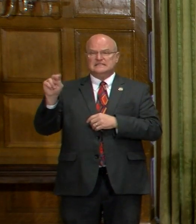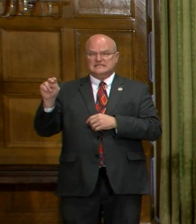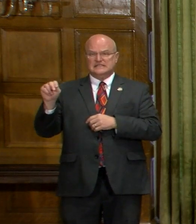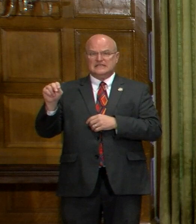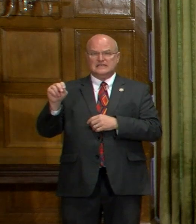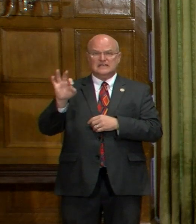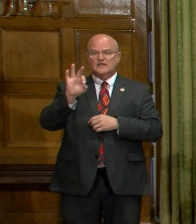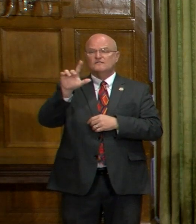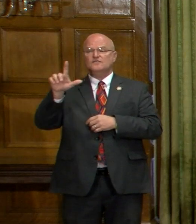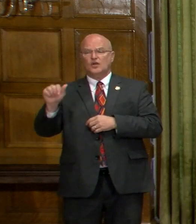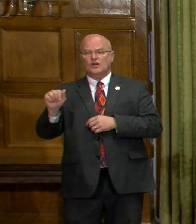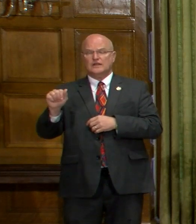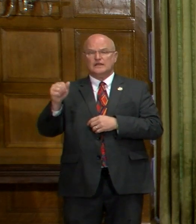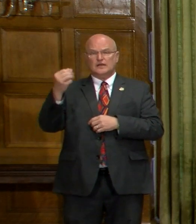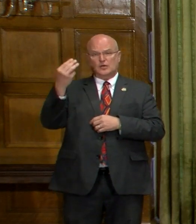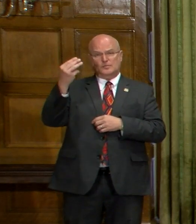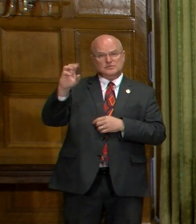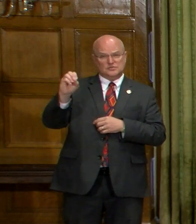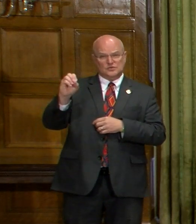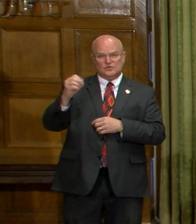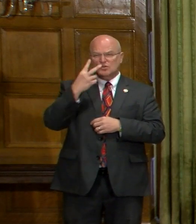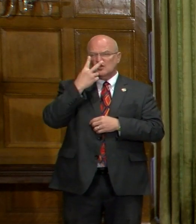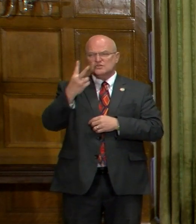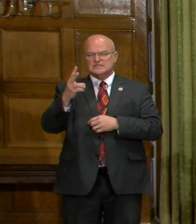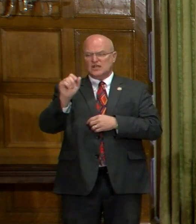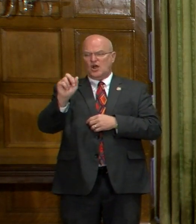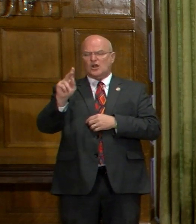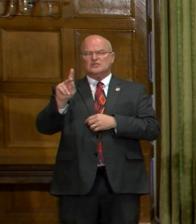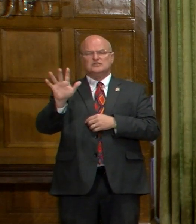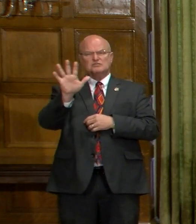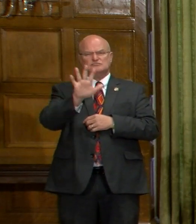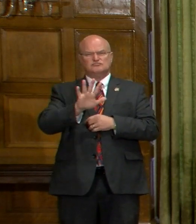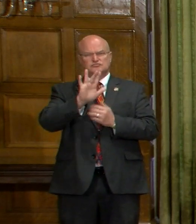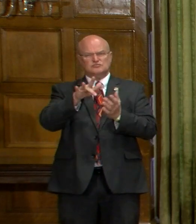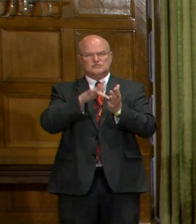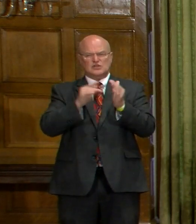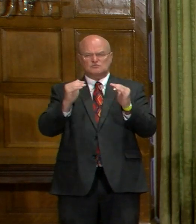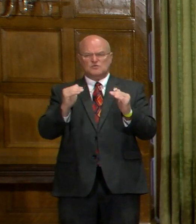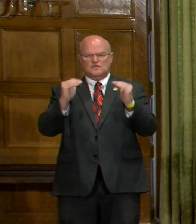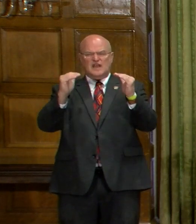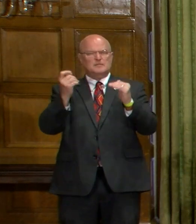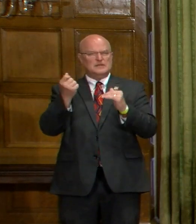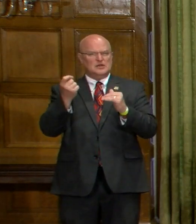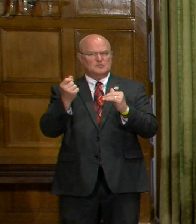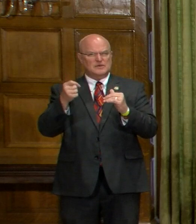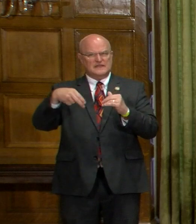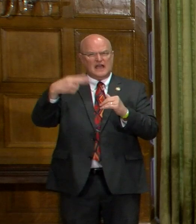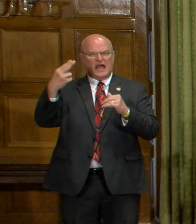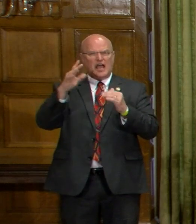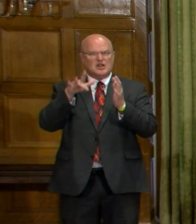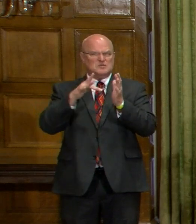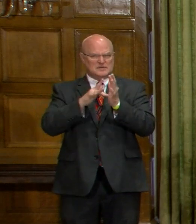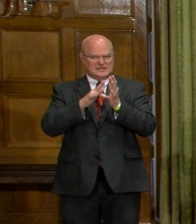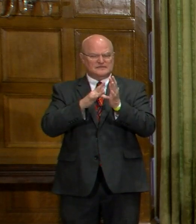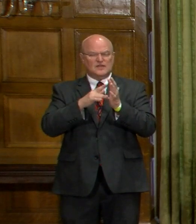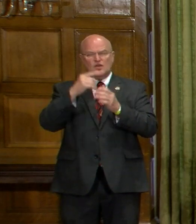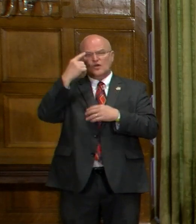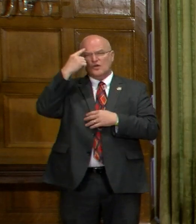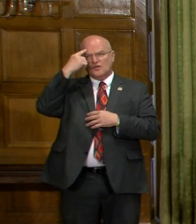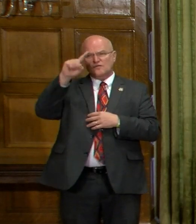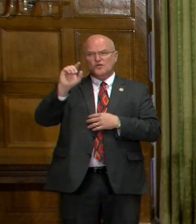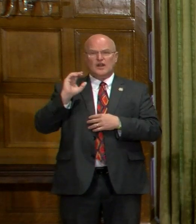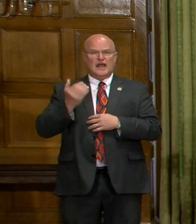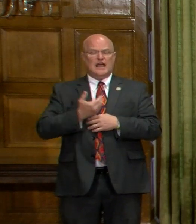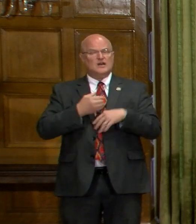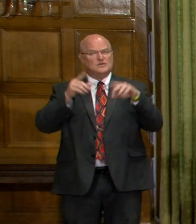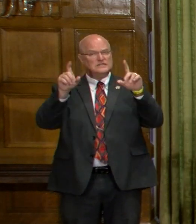Missouri. And so you can see Arkansas is in the mid-range. Actually, we've moved up a little bit in the higher mid-range for